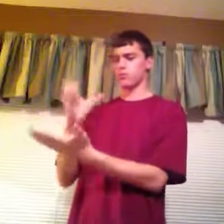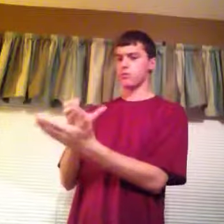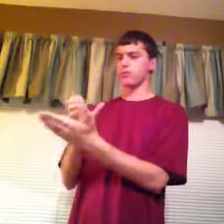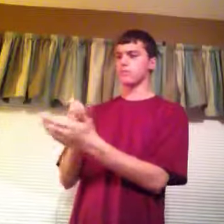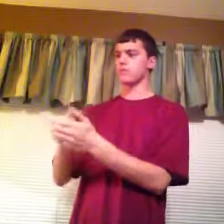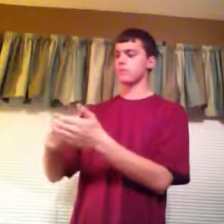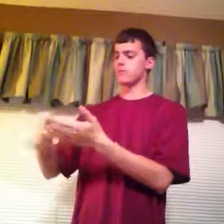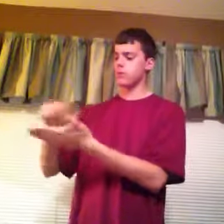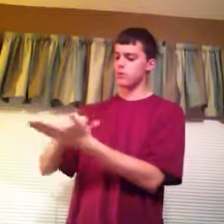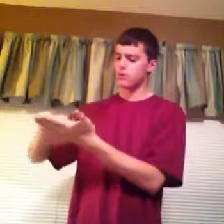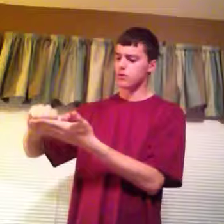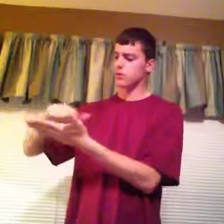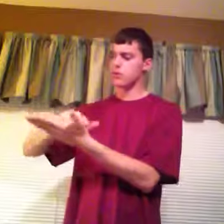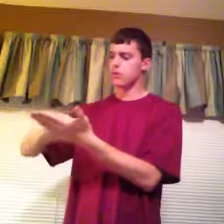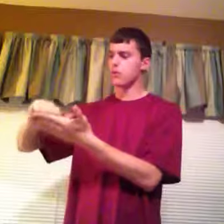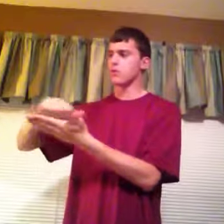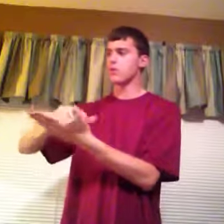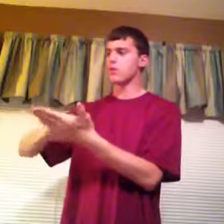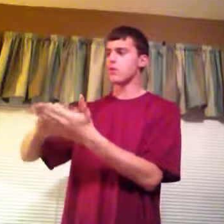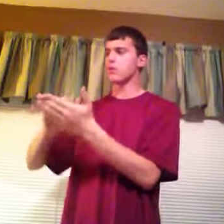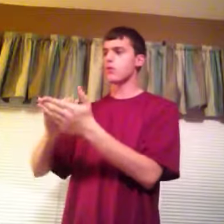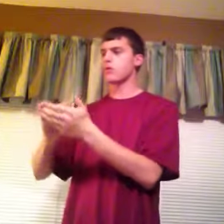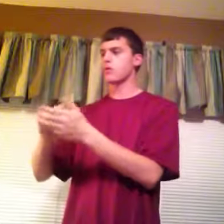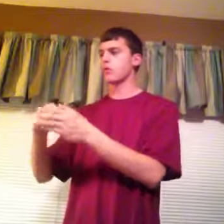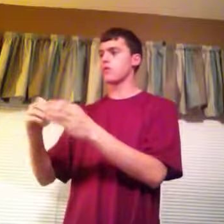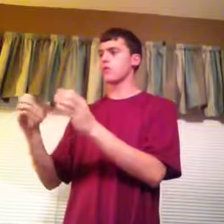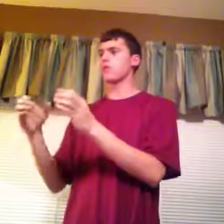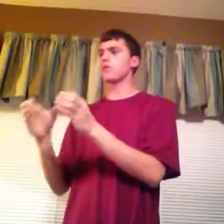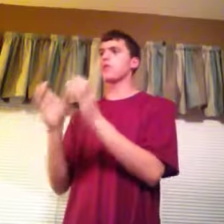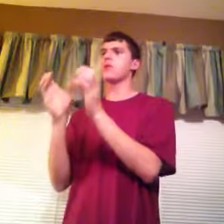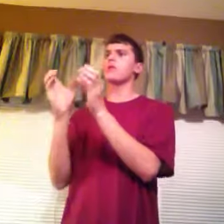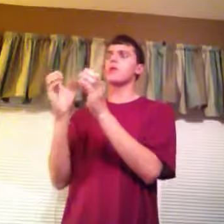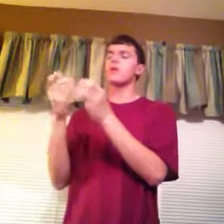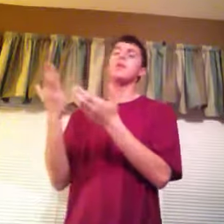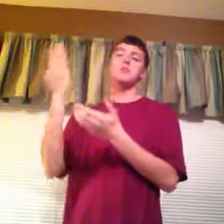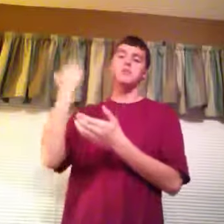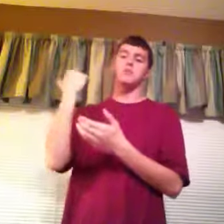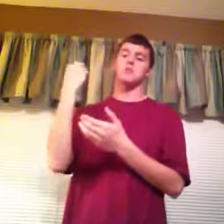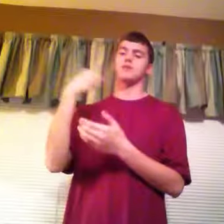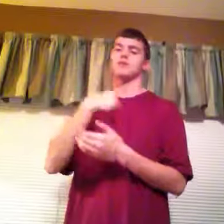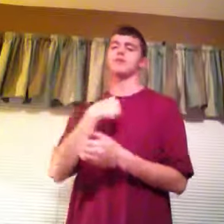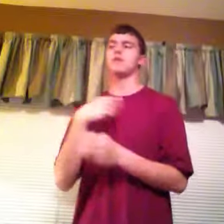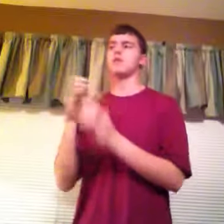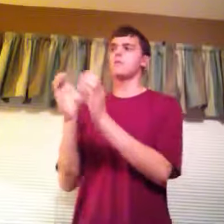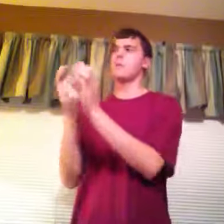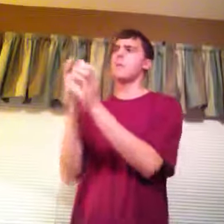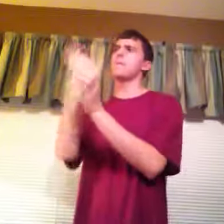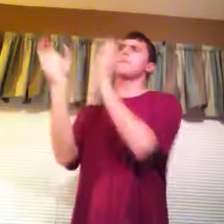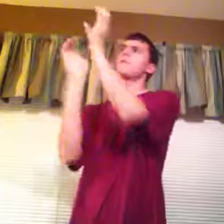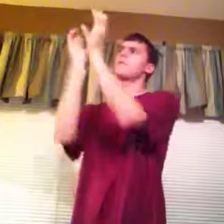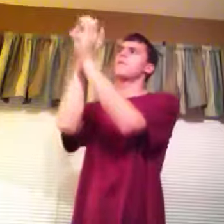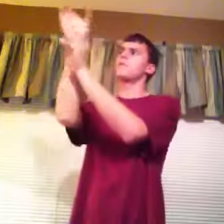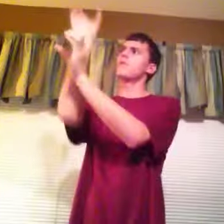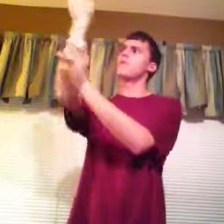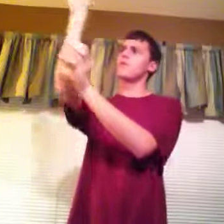yeah. was amazing. And I thought, So this is way after, so far and more